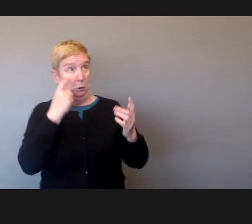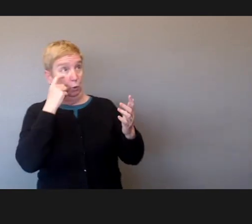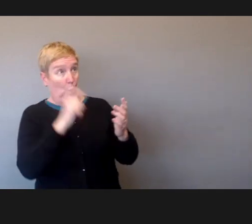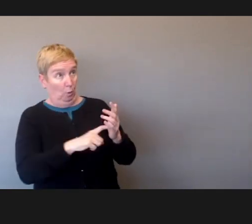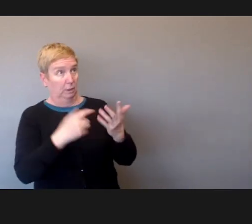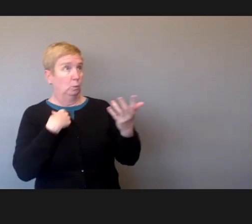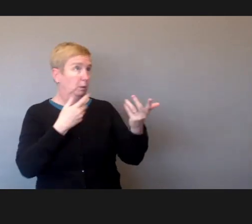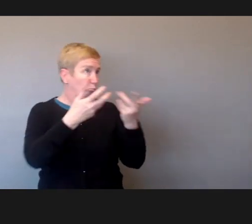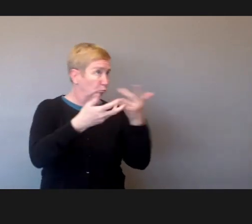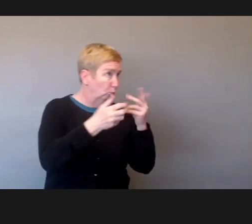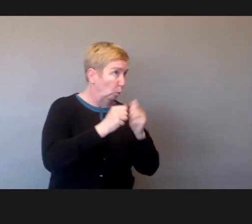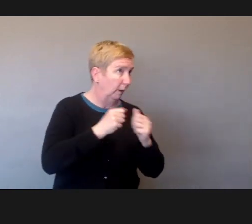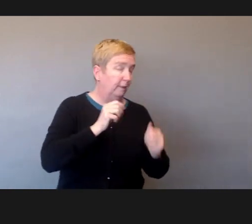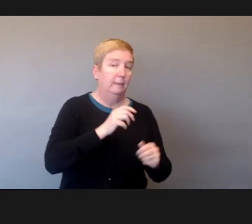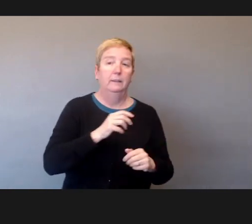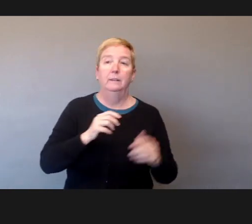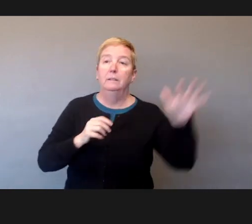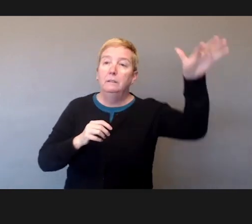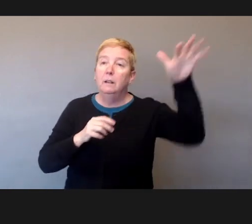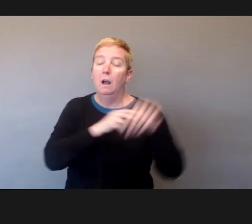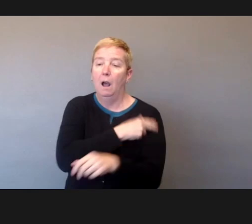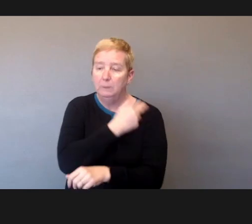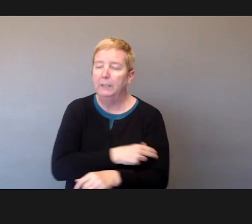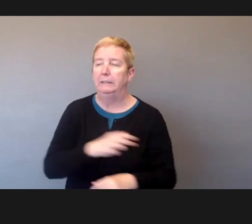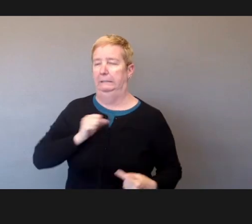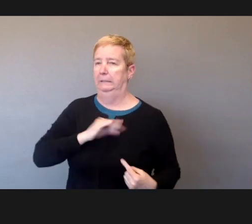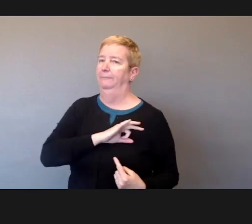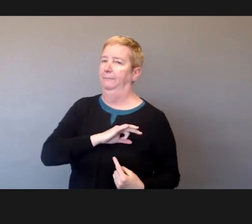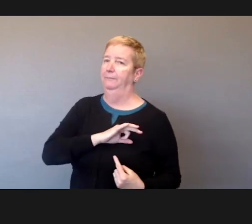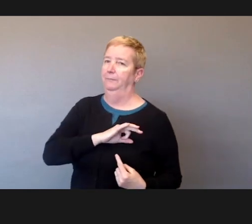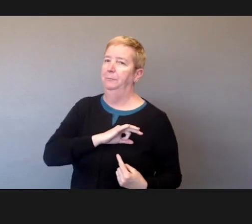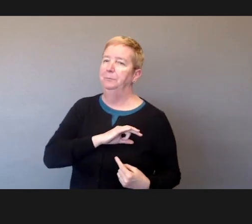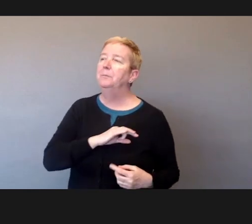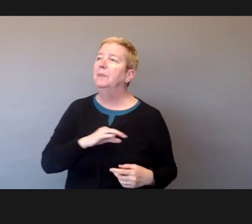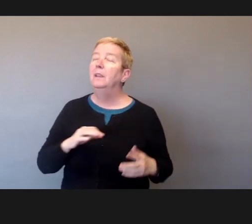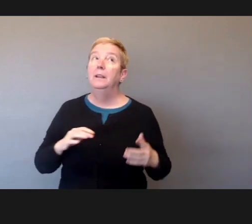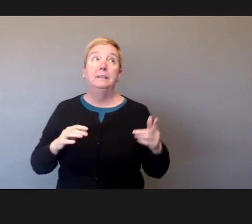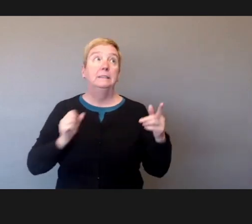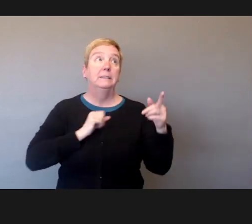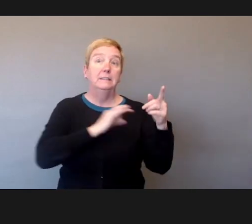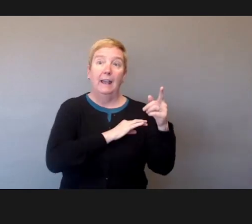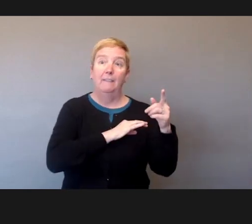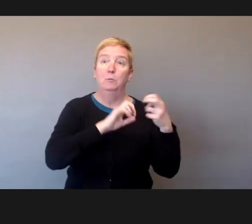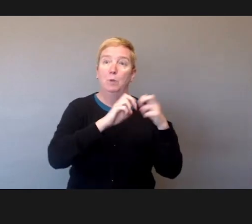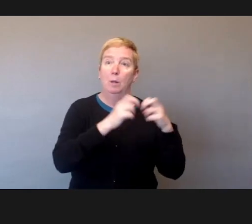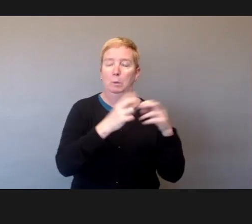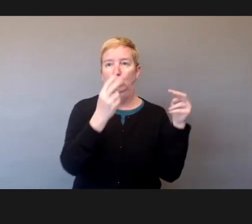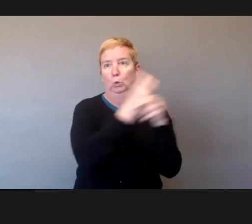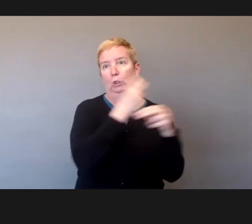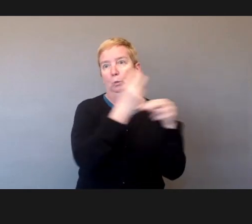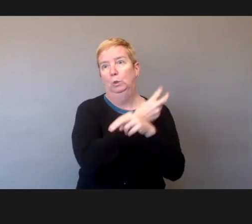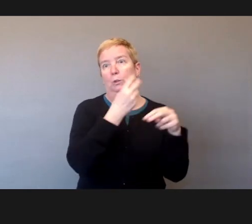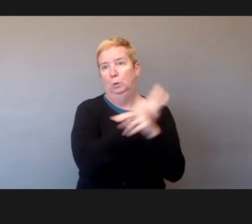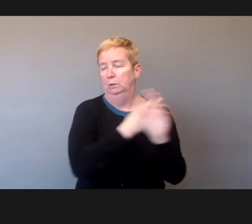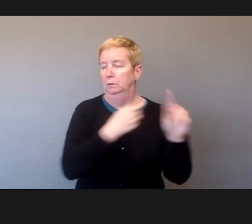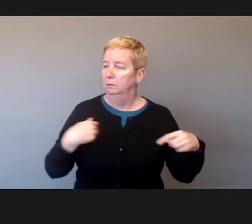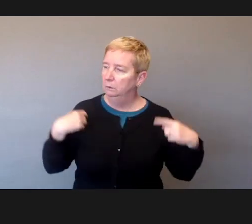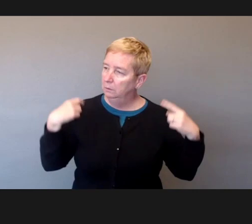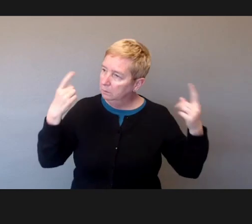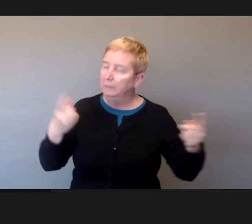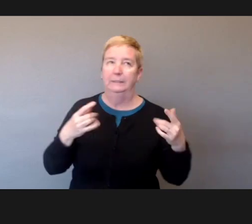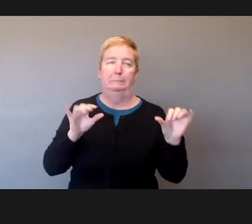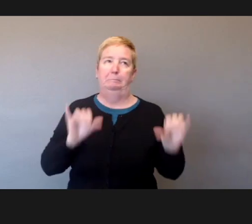situation, which has changed since the beginning of the pandemic and gotten worse, is their main